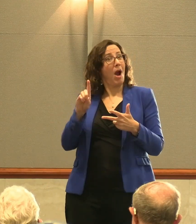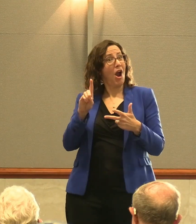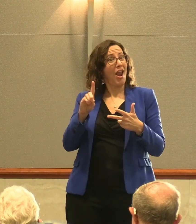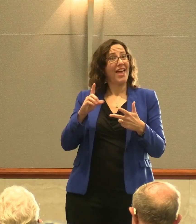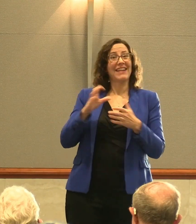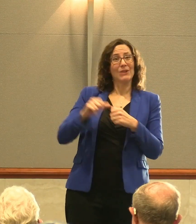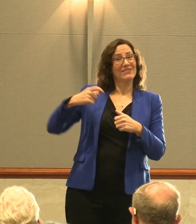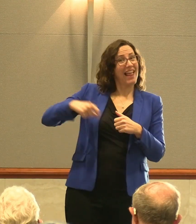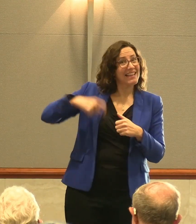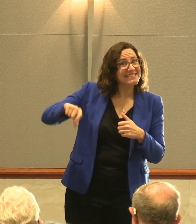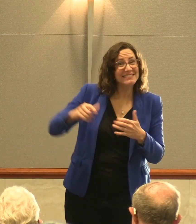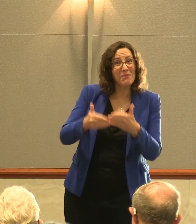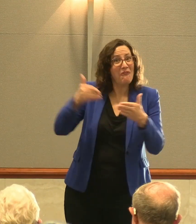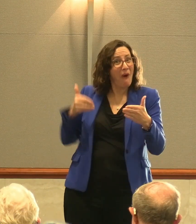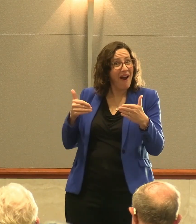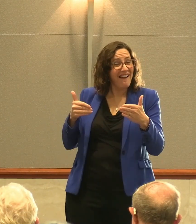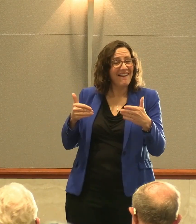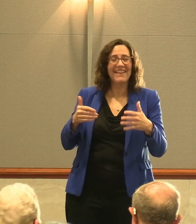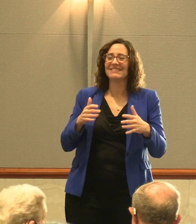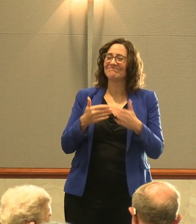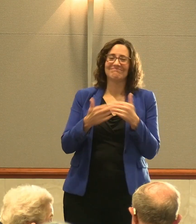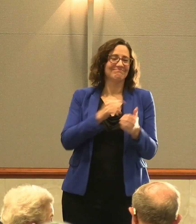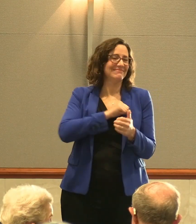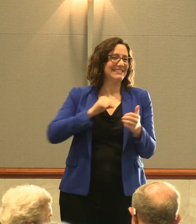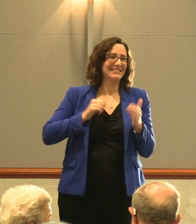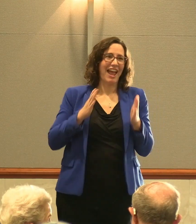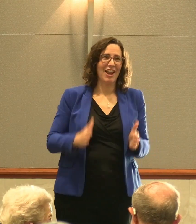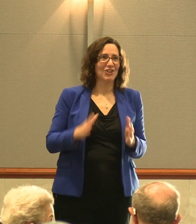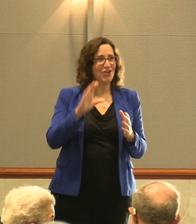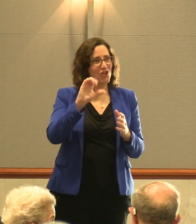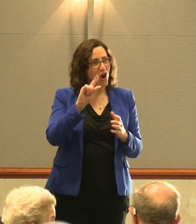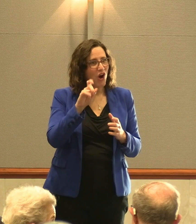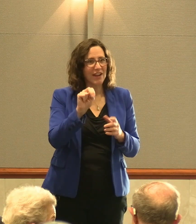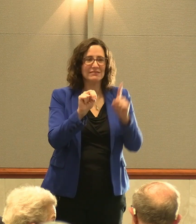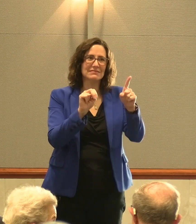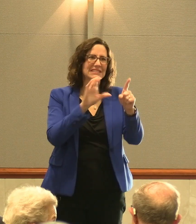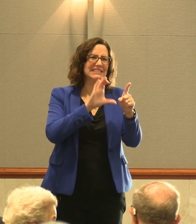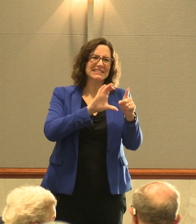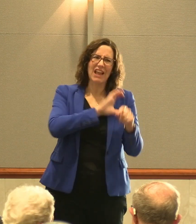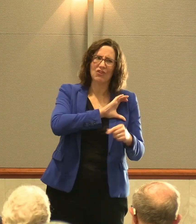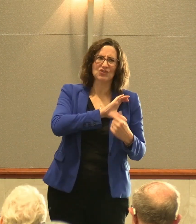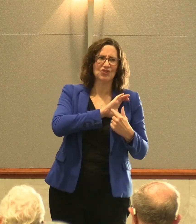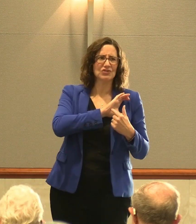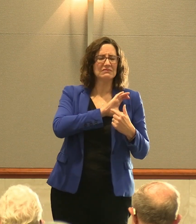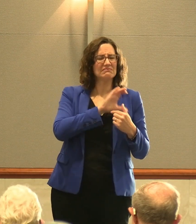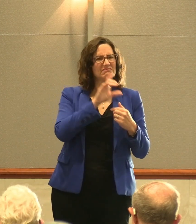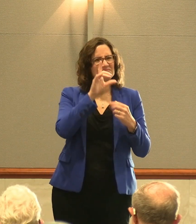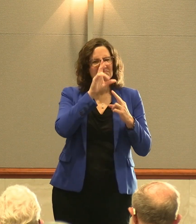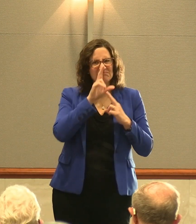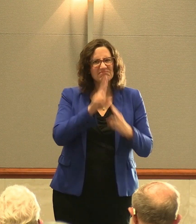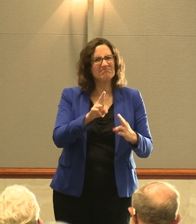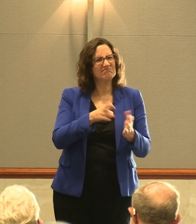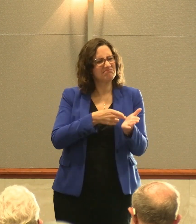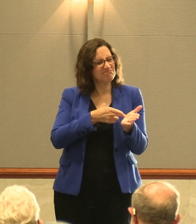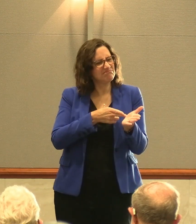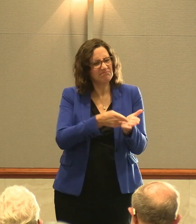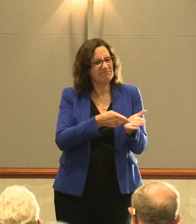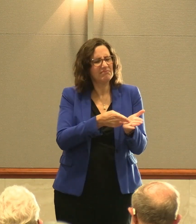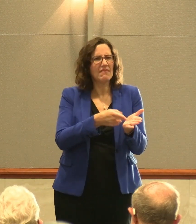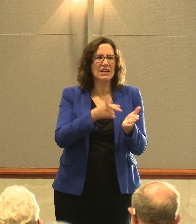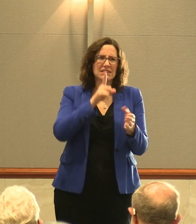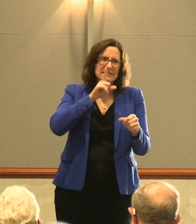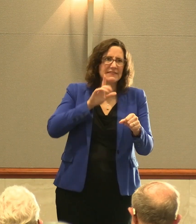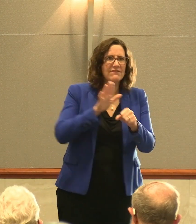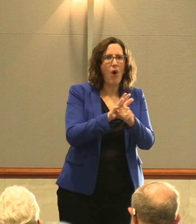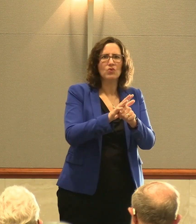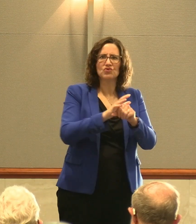Delegates before that, Senator Cardin has been highly regarded for his character, his integrity, his devotion